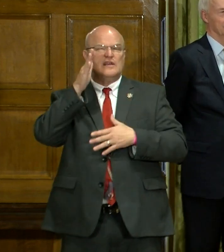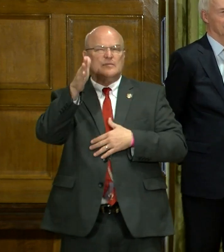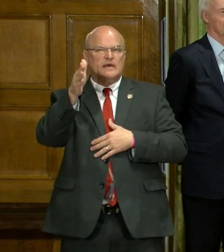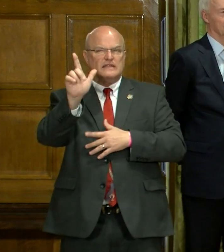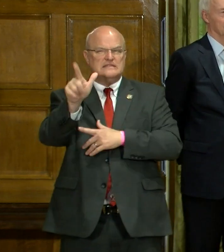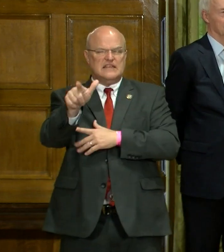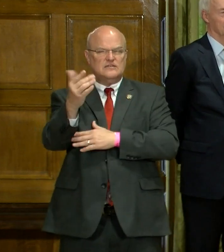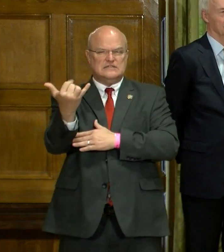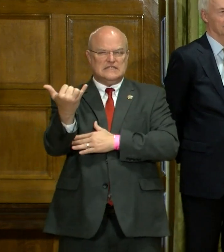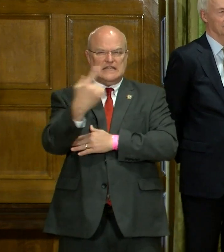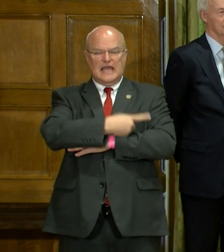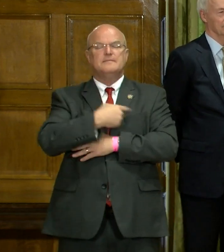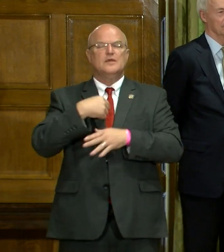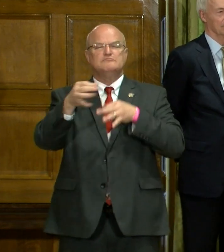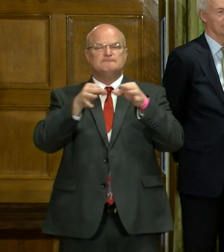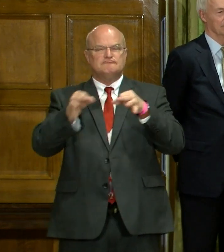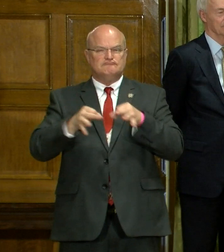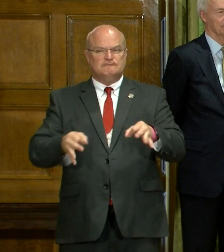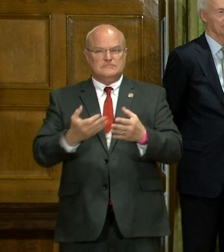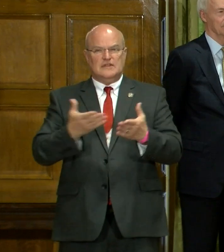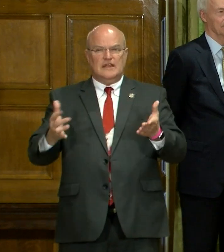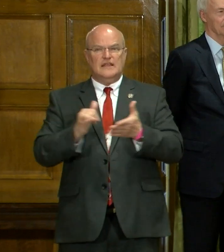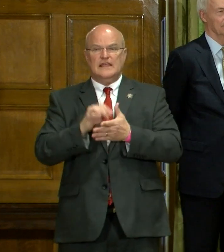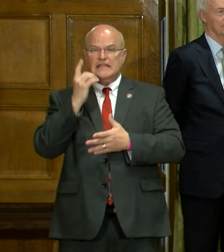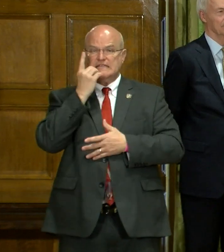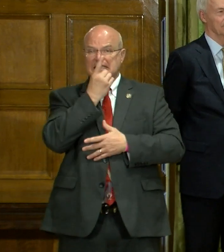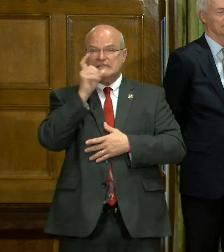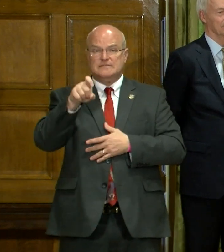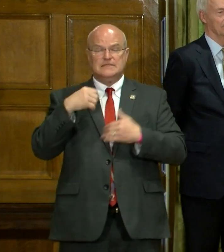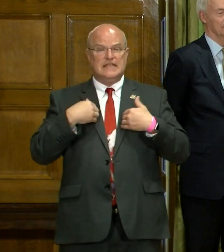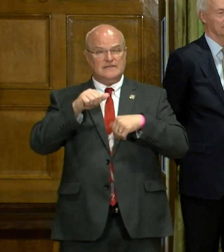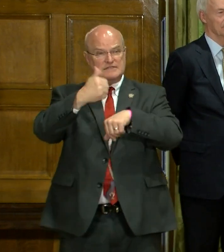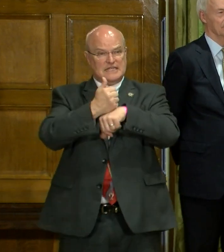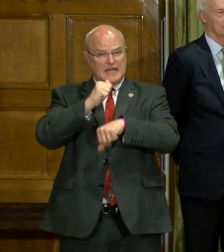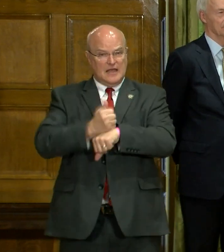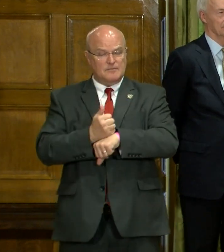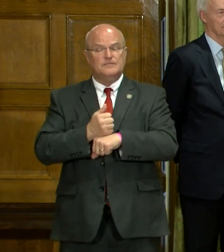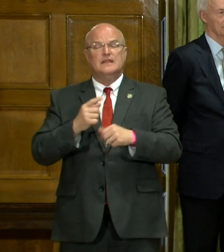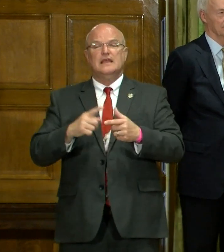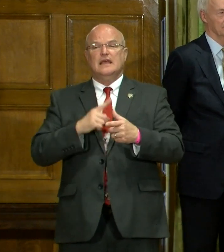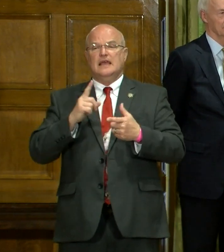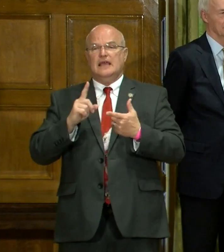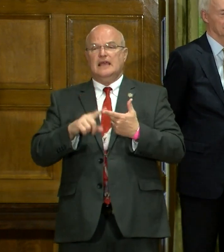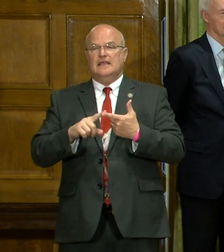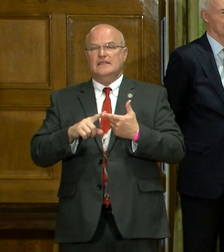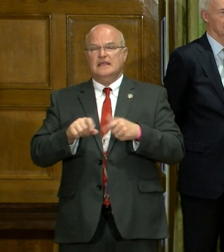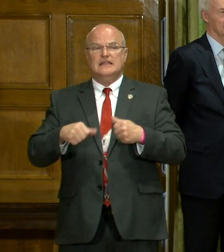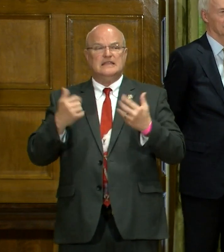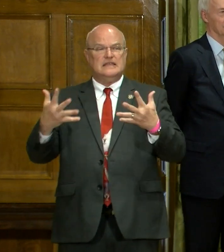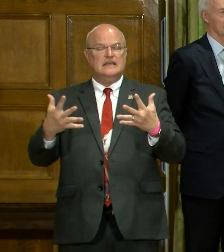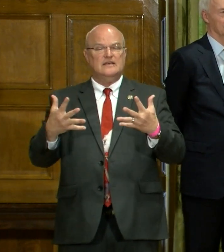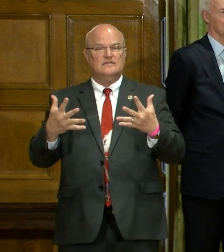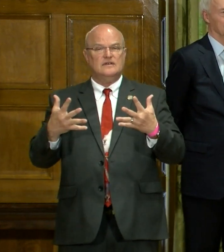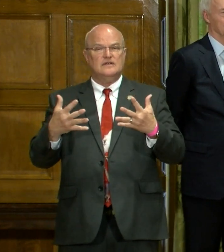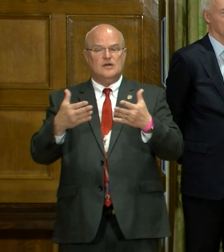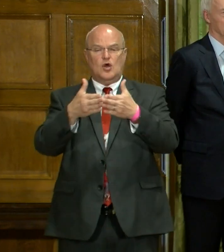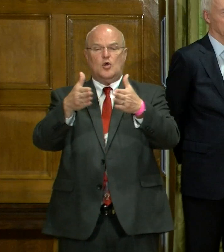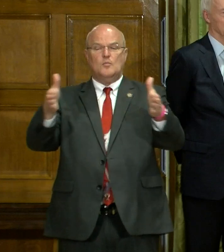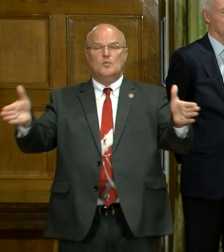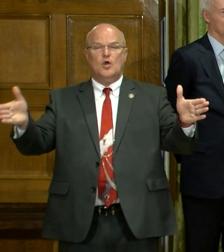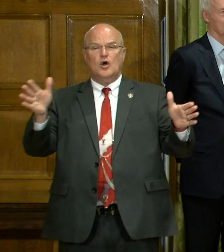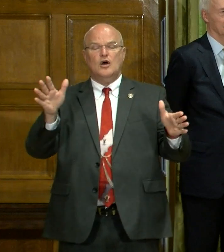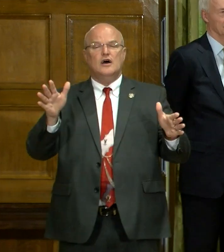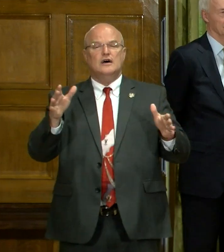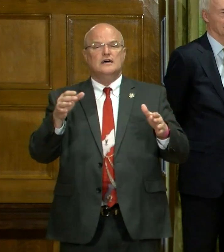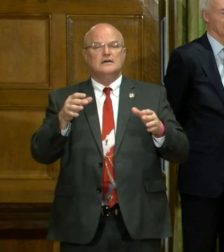later today. We'll outline all the things that dentists will have to have in place and give a whole broad overview